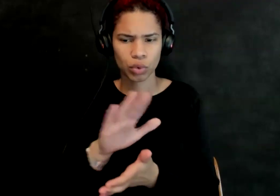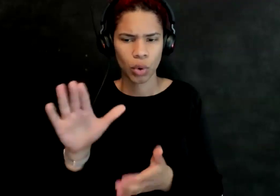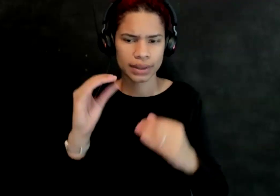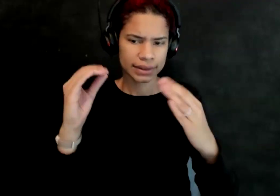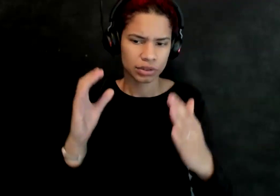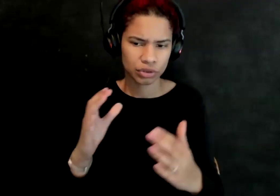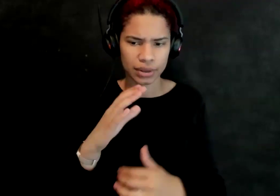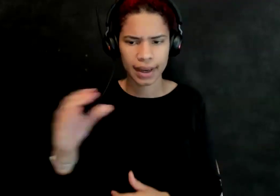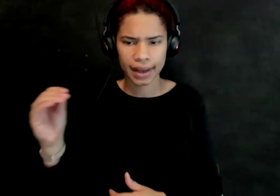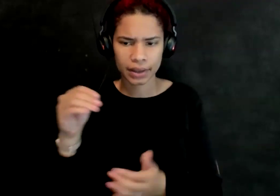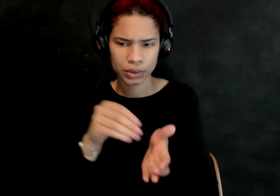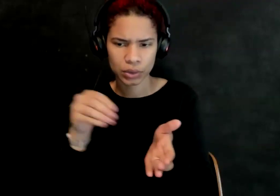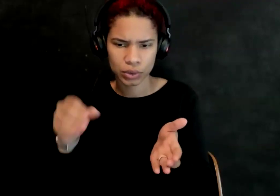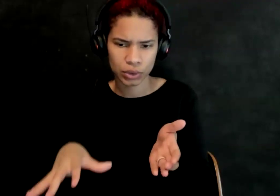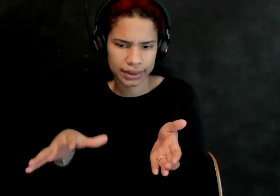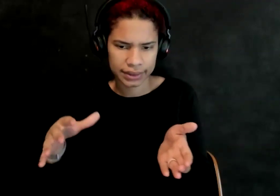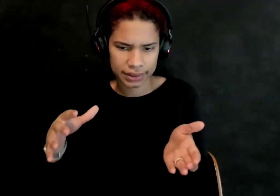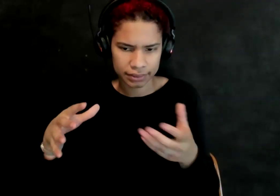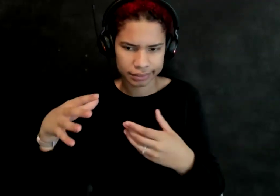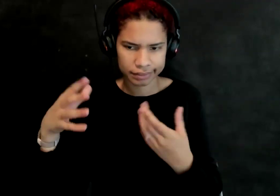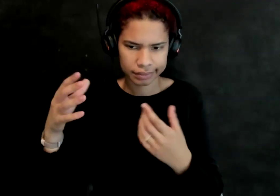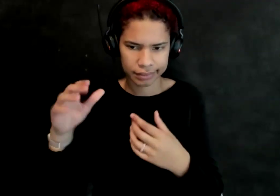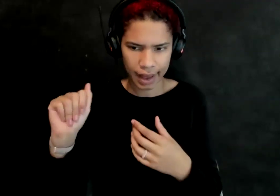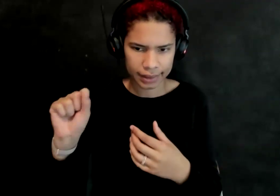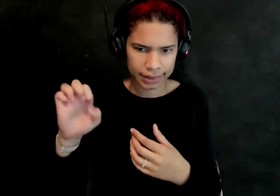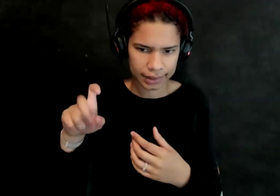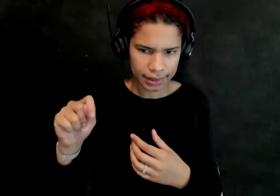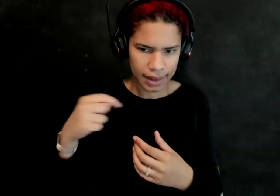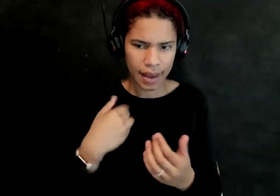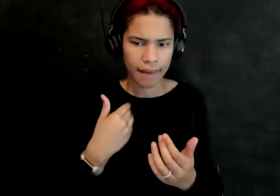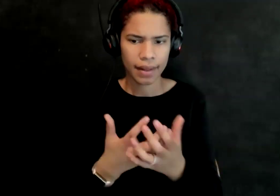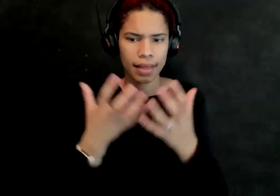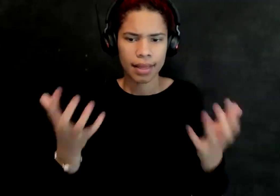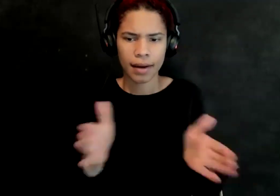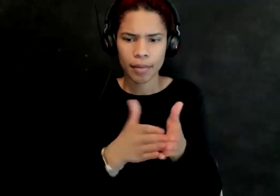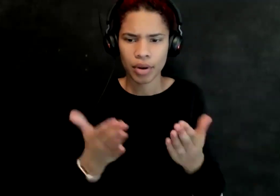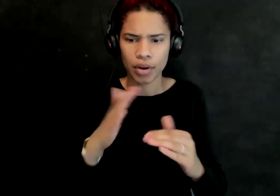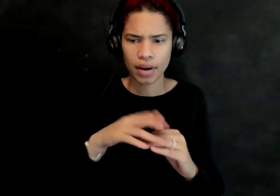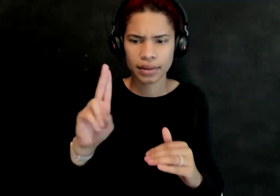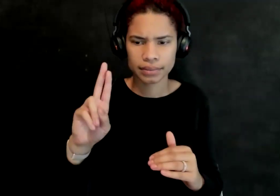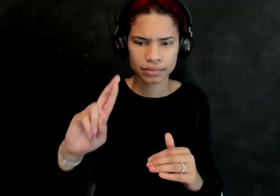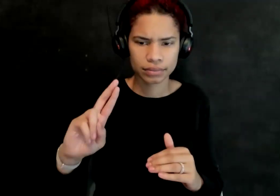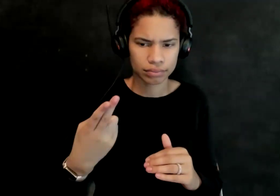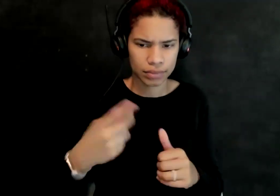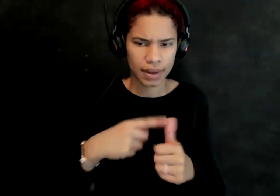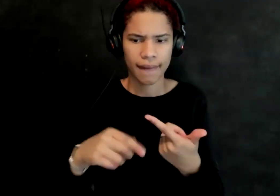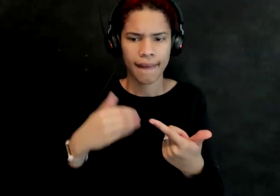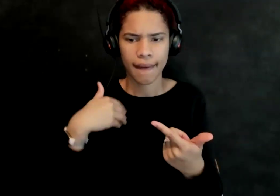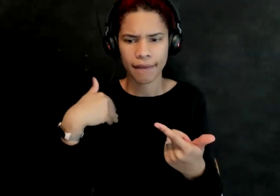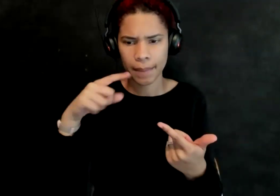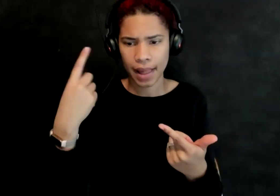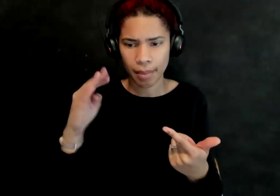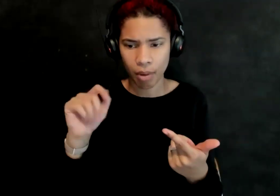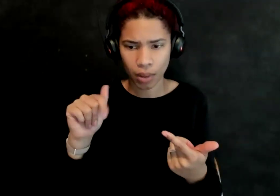possession that are very useful. I have a number of books on the Harlem Renaissance. I have Souls of Black Folks. I have Langston Hughes poems. Those are things that not only you